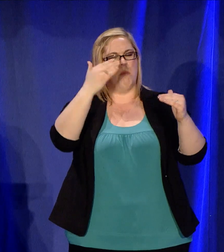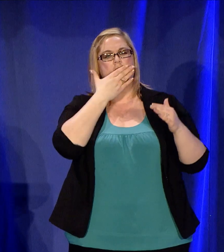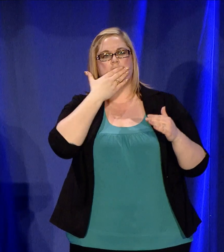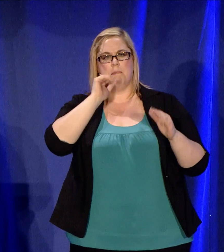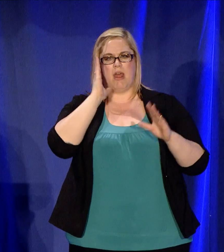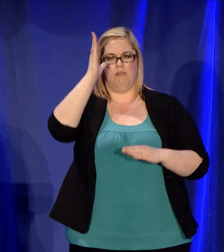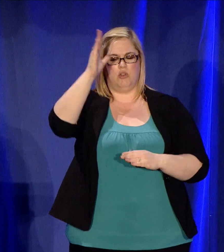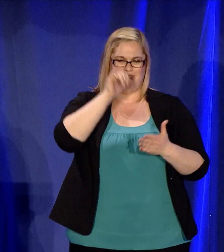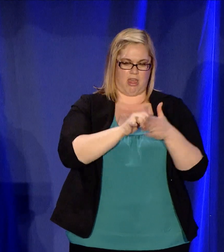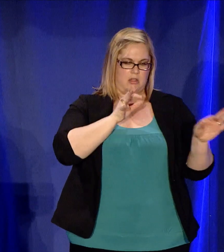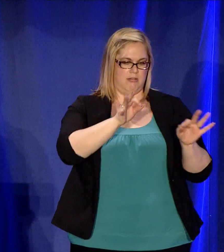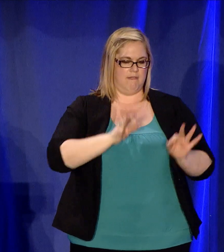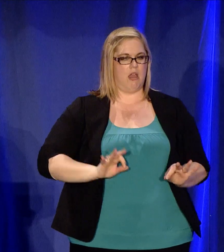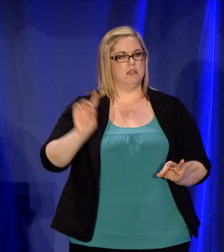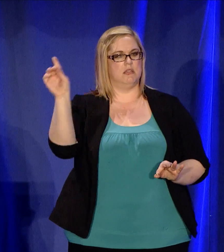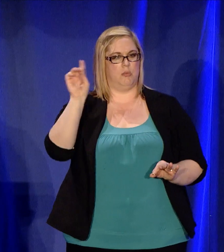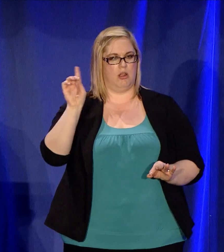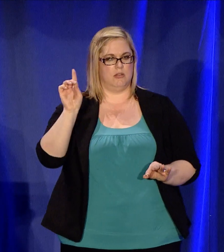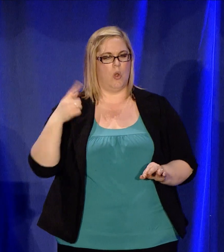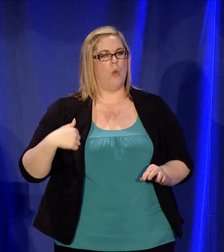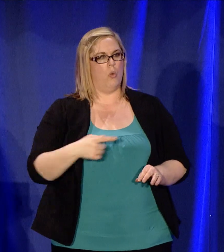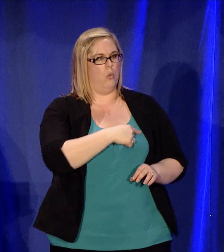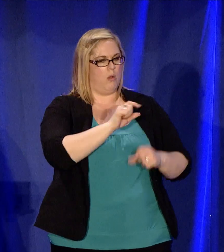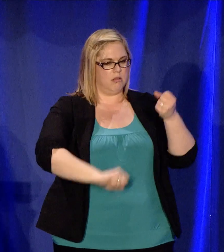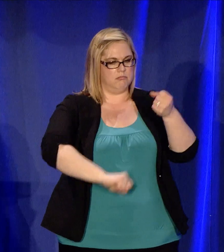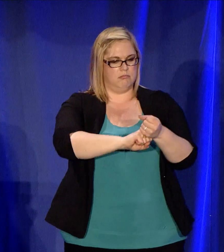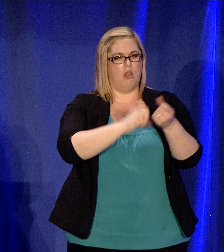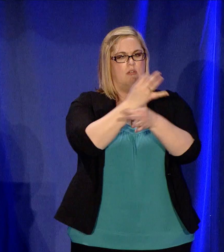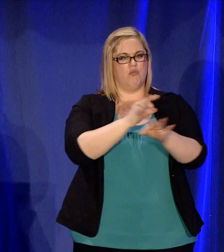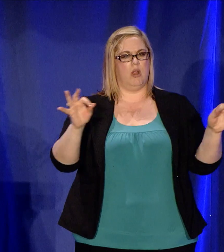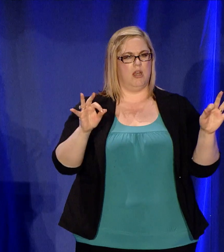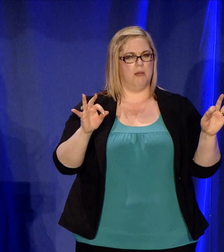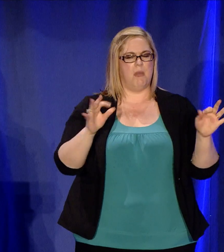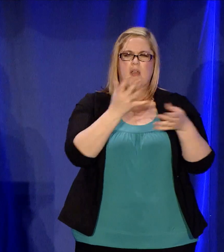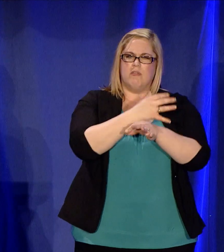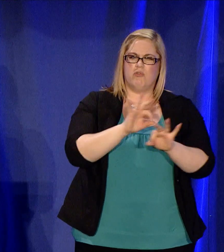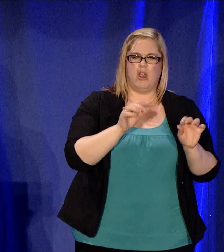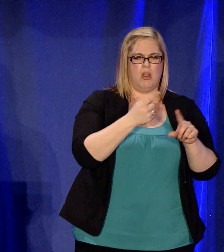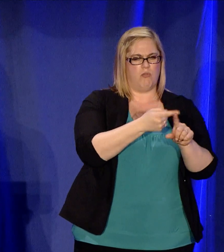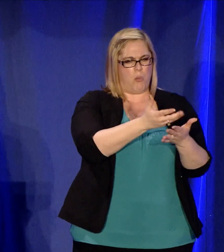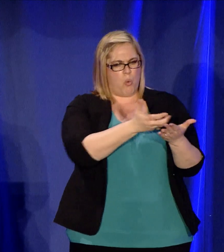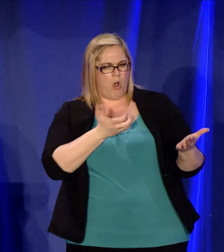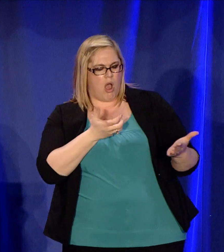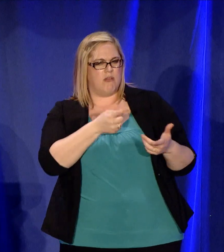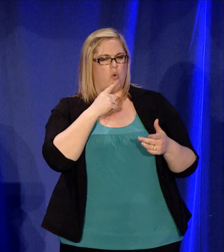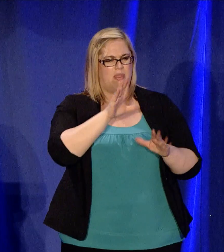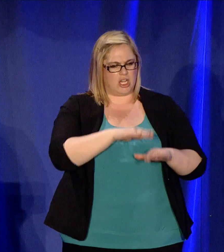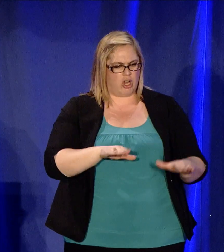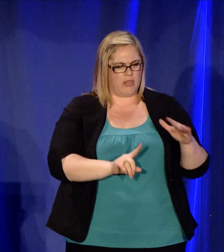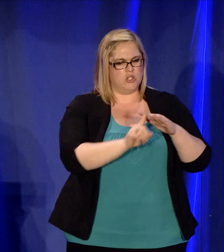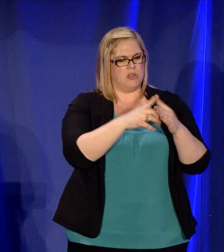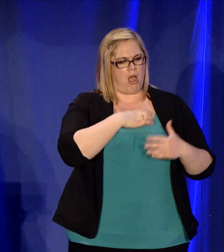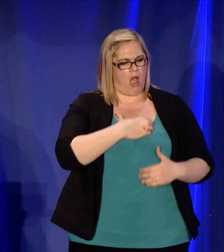future. We are for freedom, the freedom from want, for that child who goes to school hungry because